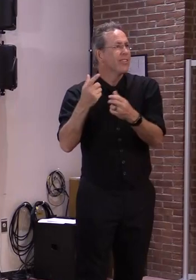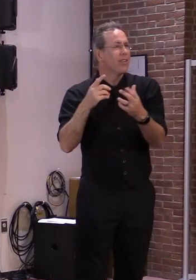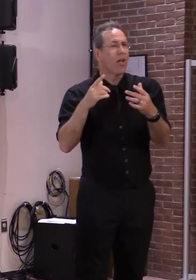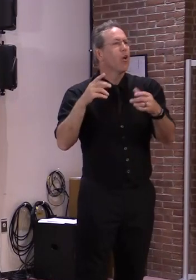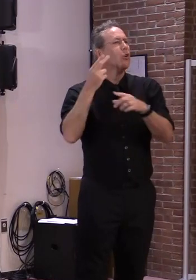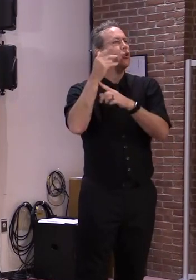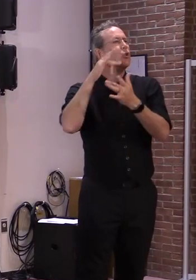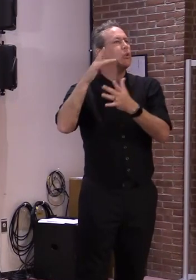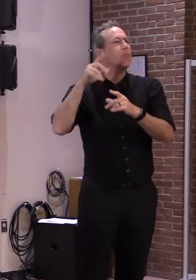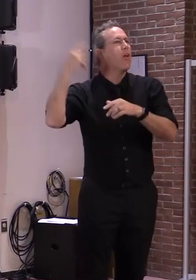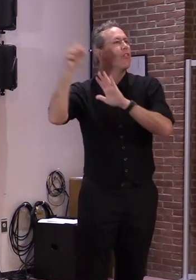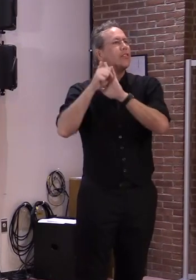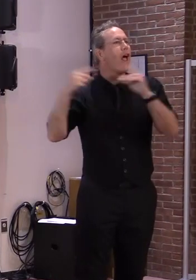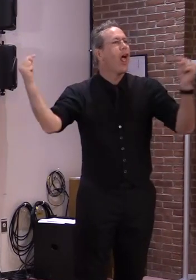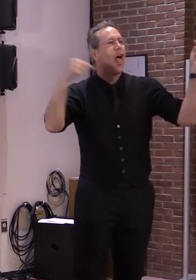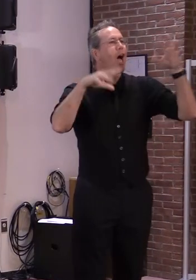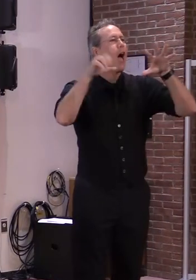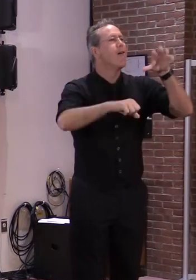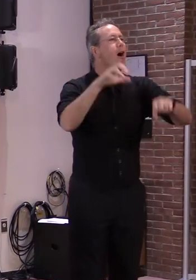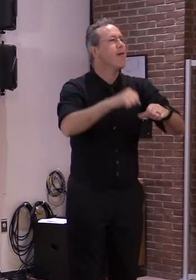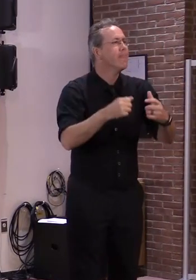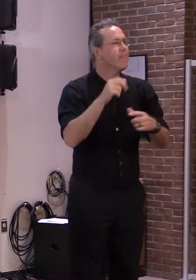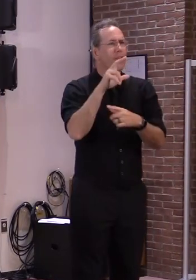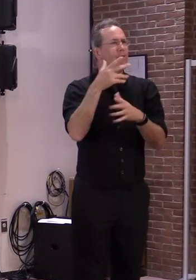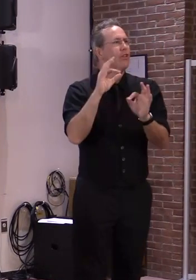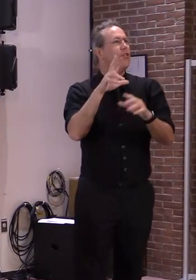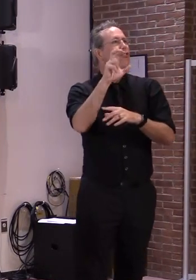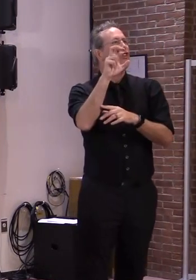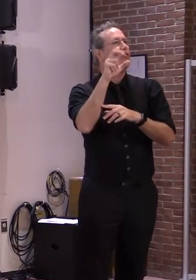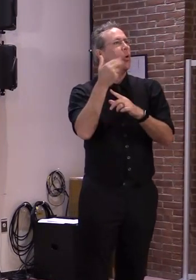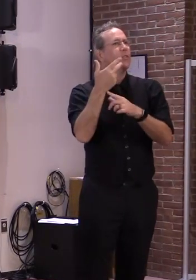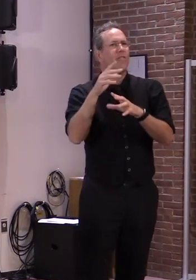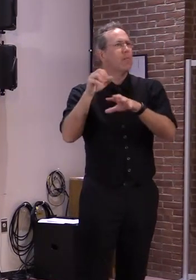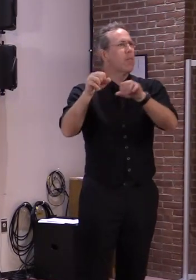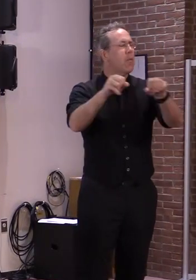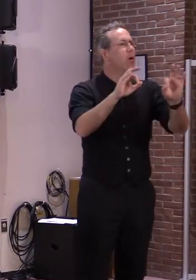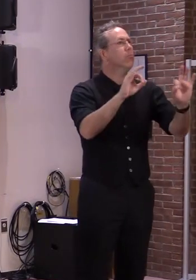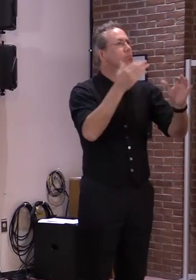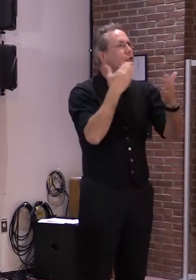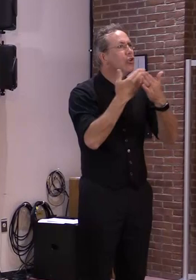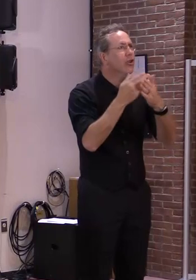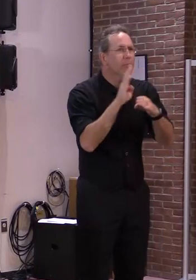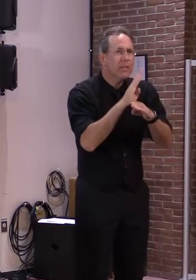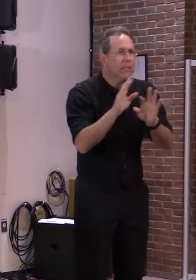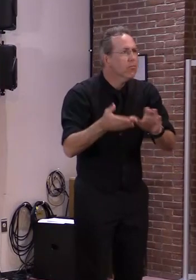the unfortunate situation. It was by the pandemic that did it. But we had